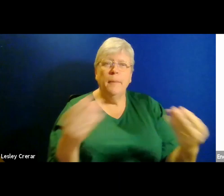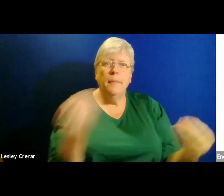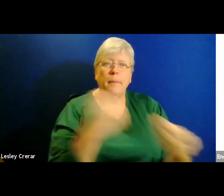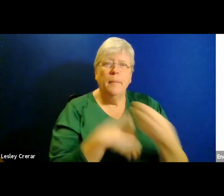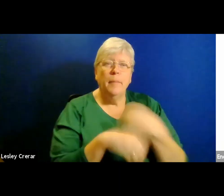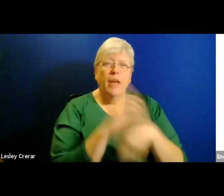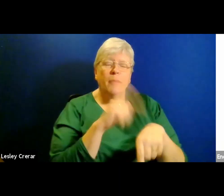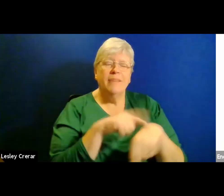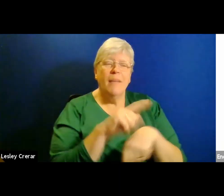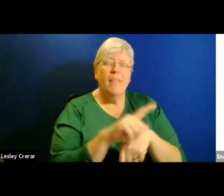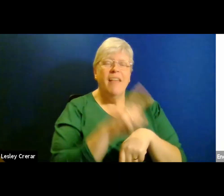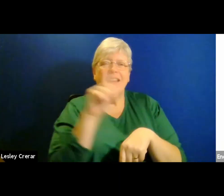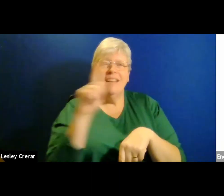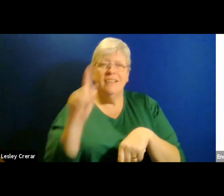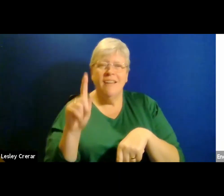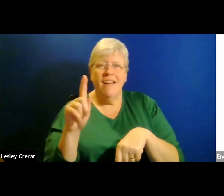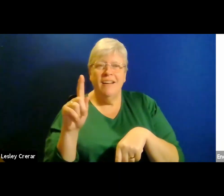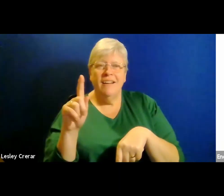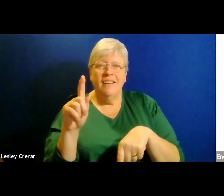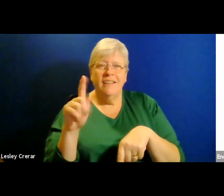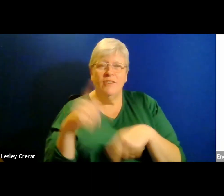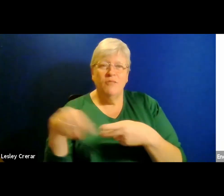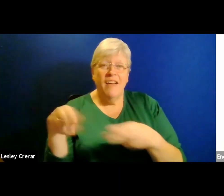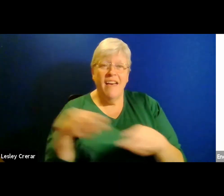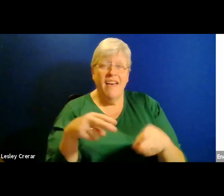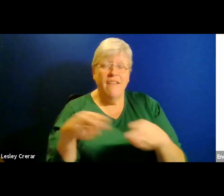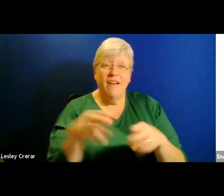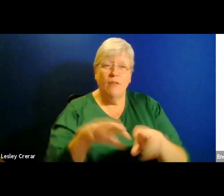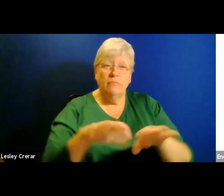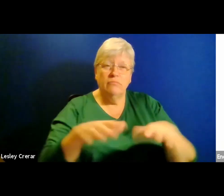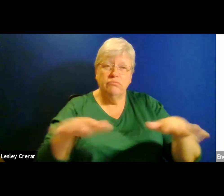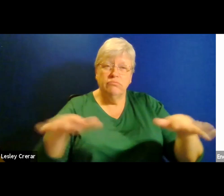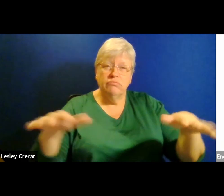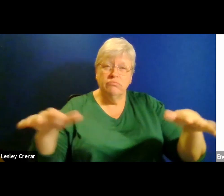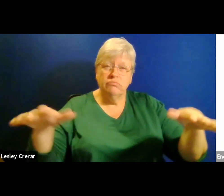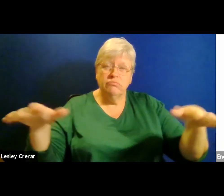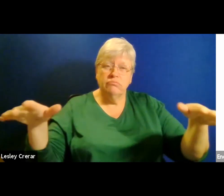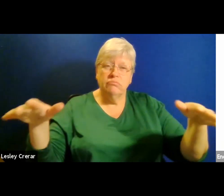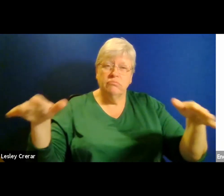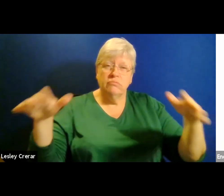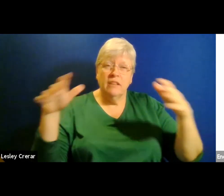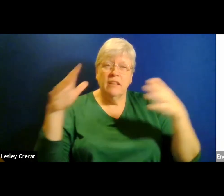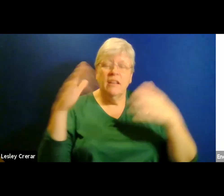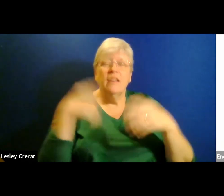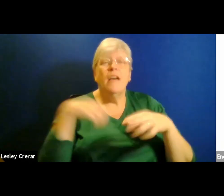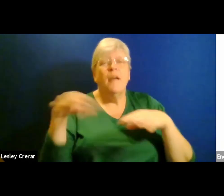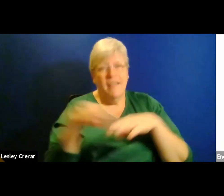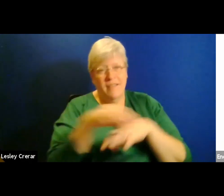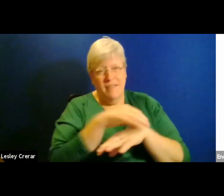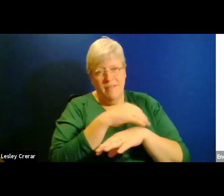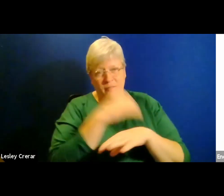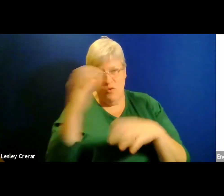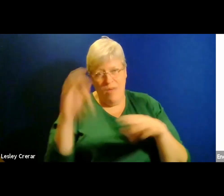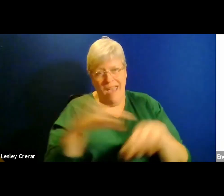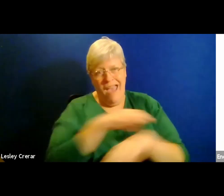later. Glistening pulpy rivers on an open palm. It is the indigo hour, and her mother's